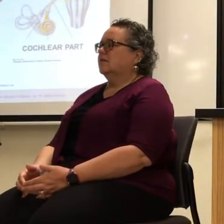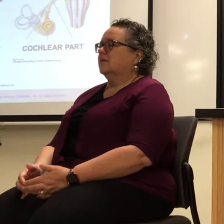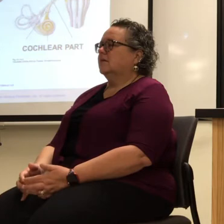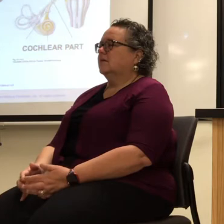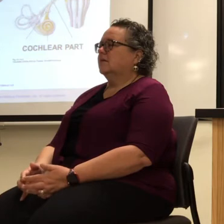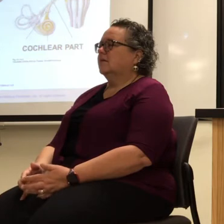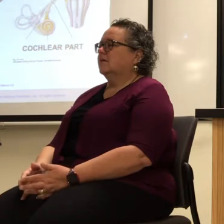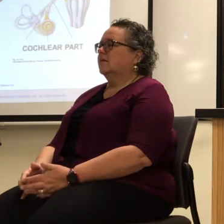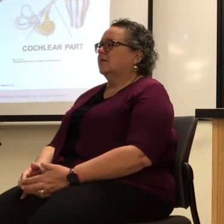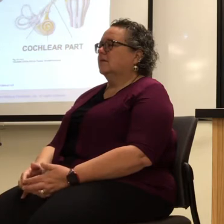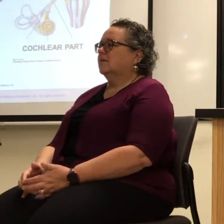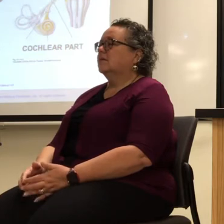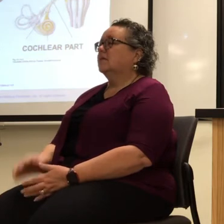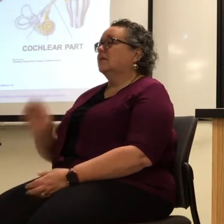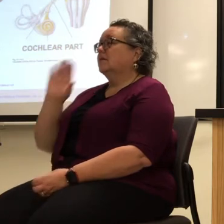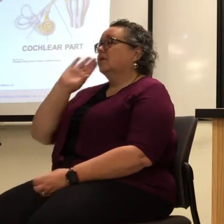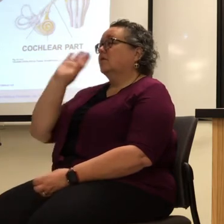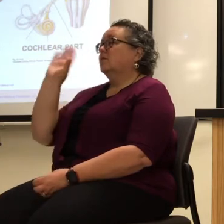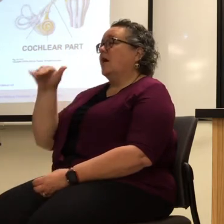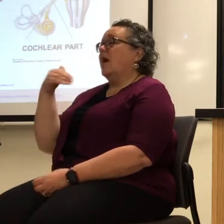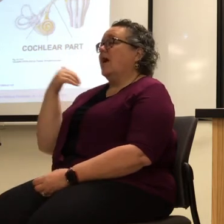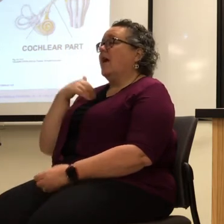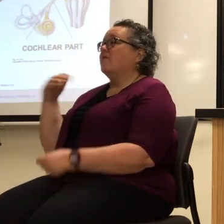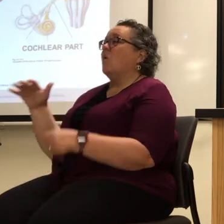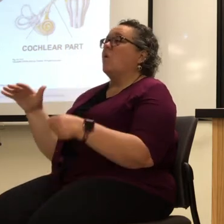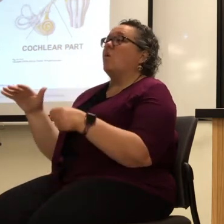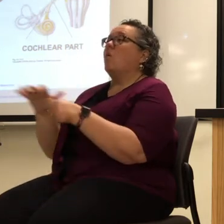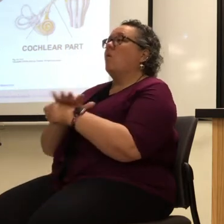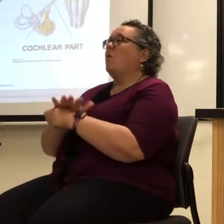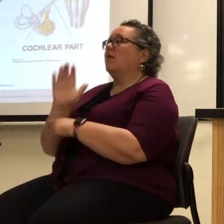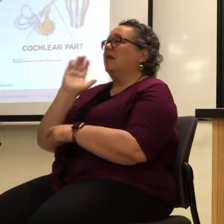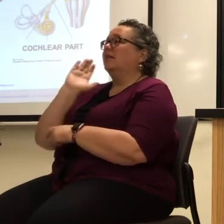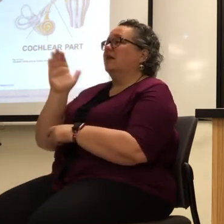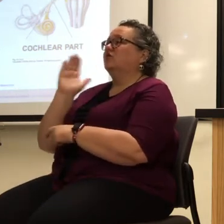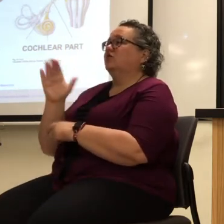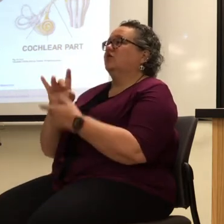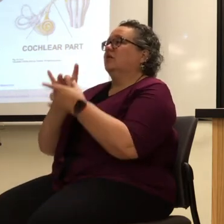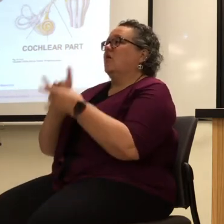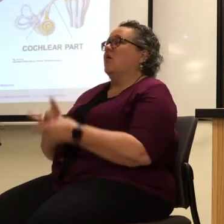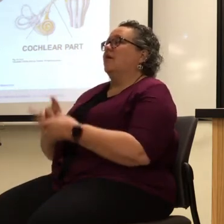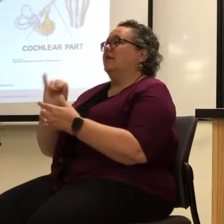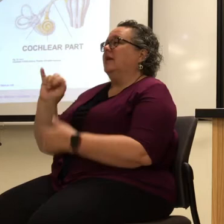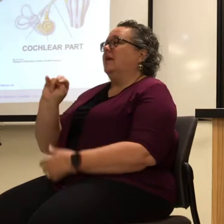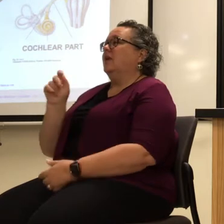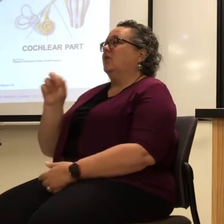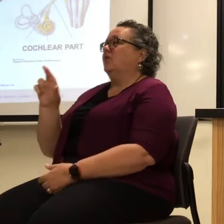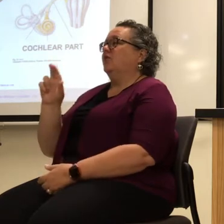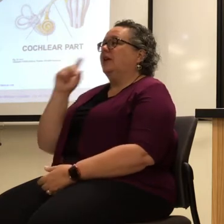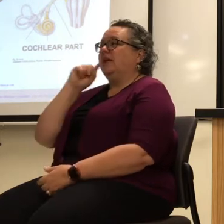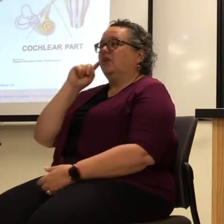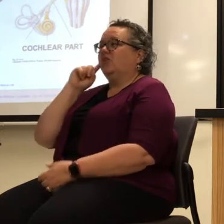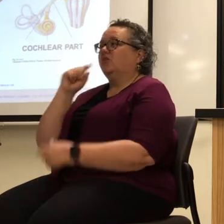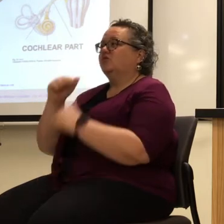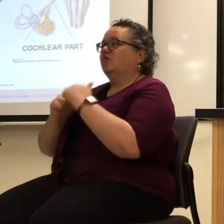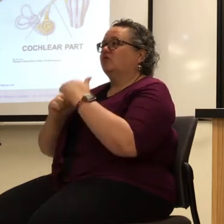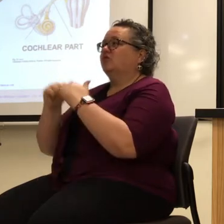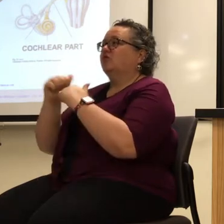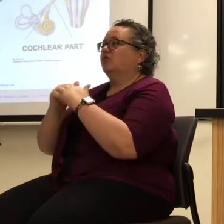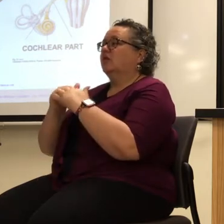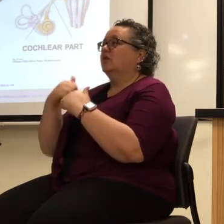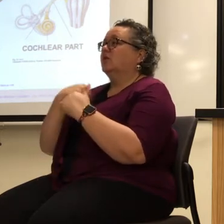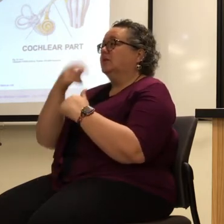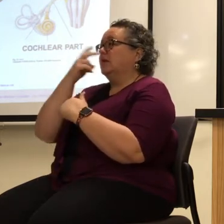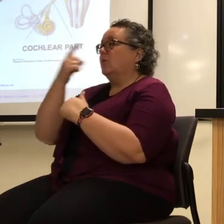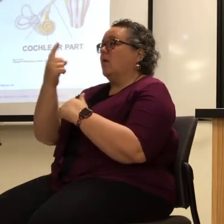You know, I have a whole lecture on the inner ear structure. Basically, what you see there's a branch that's for